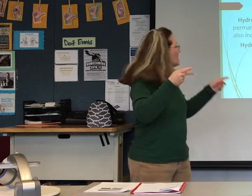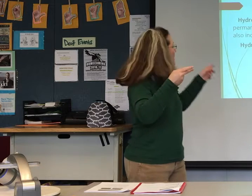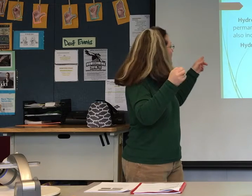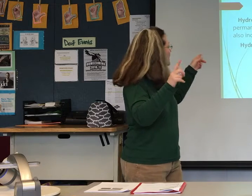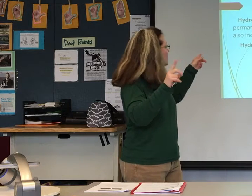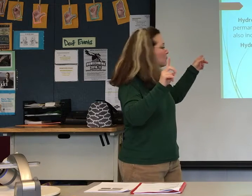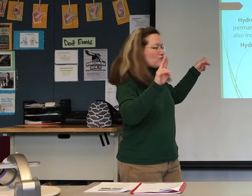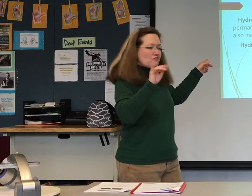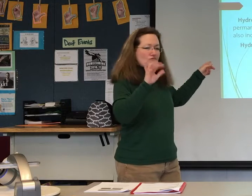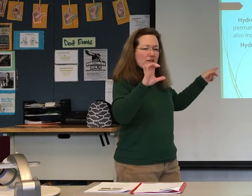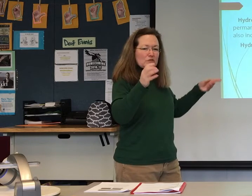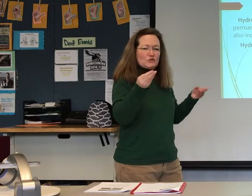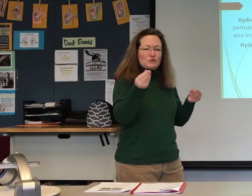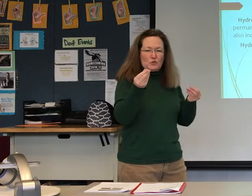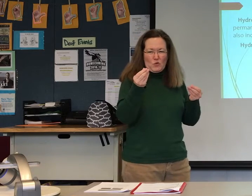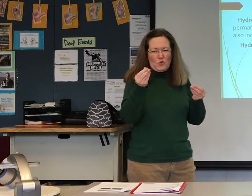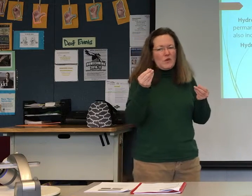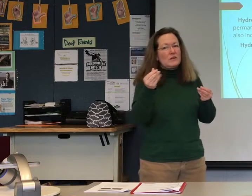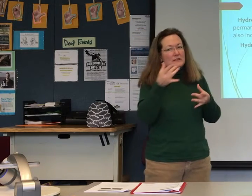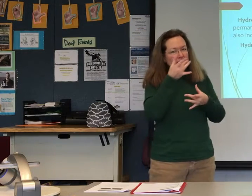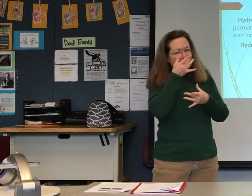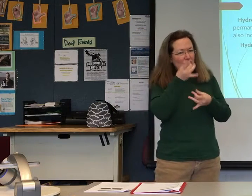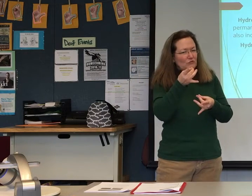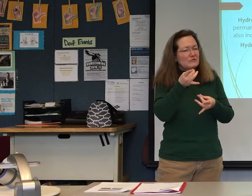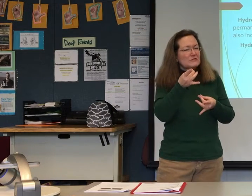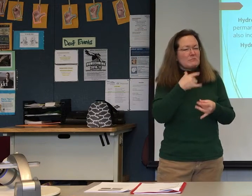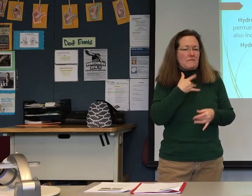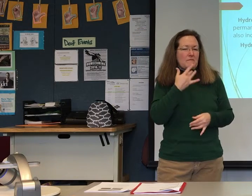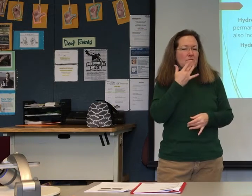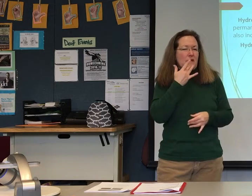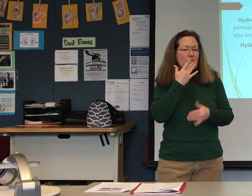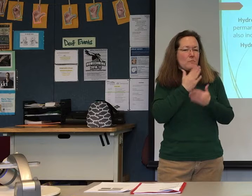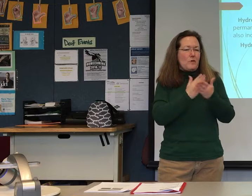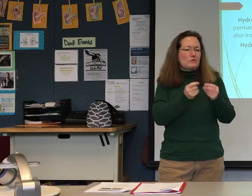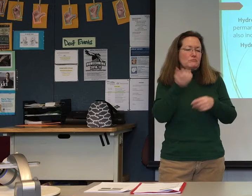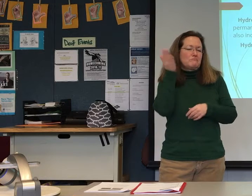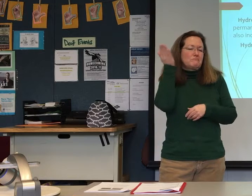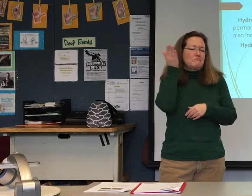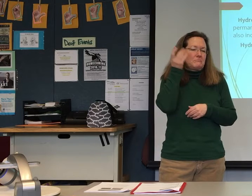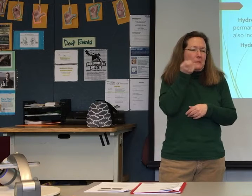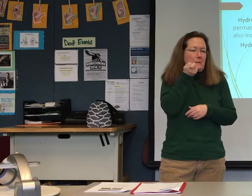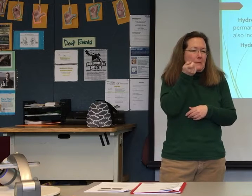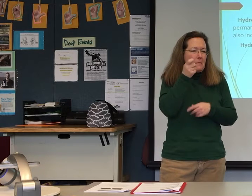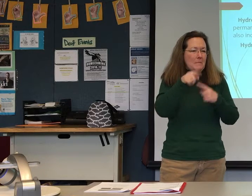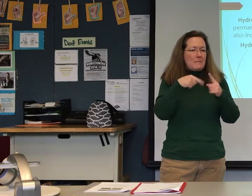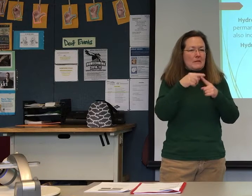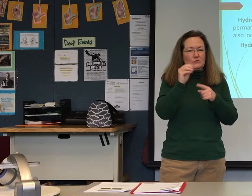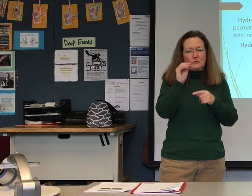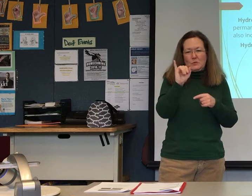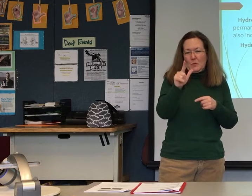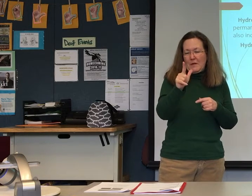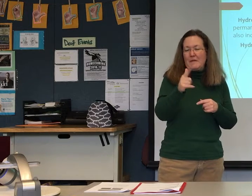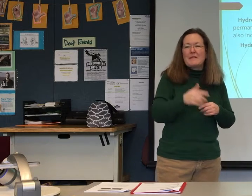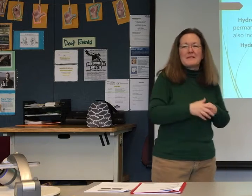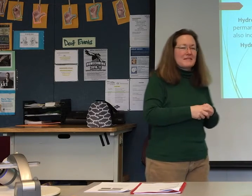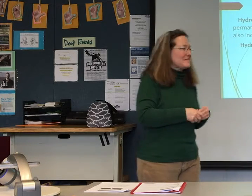find this super interesting. This is my favorite part of the presentation, so it's just a little bit about soil. Soil tends